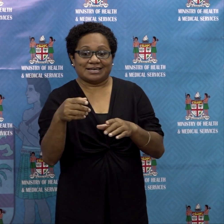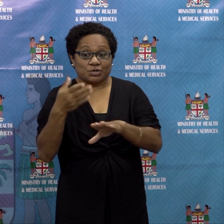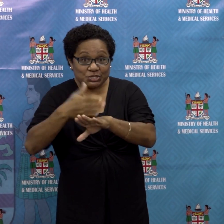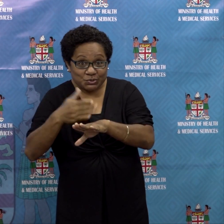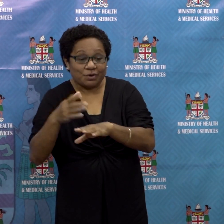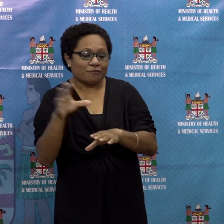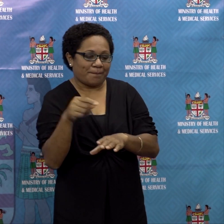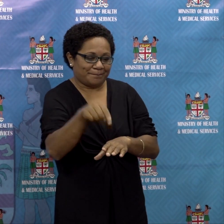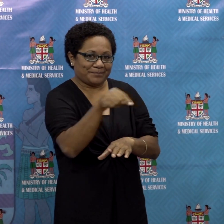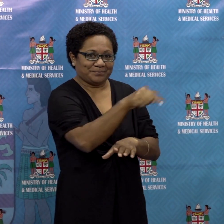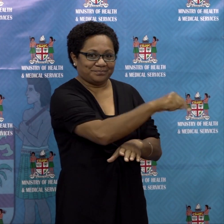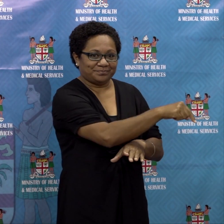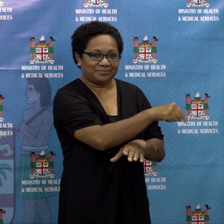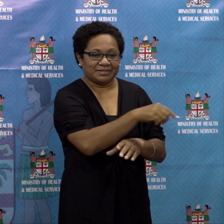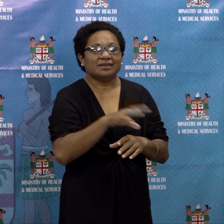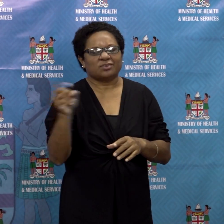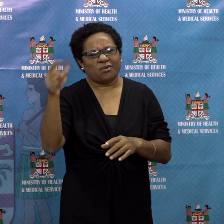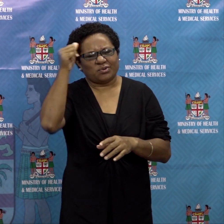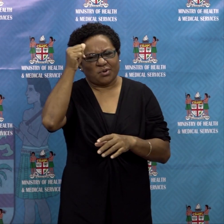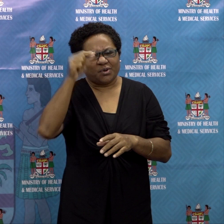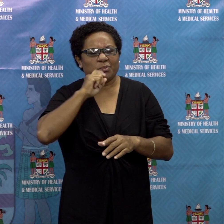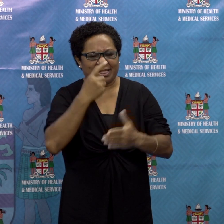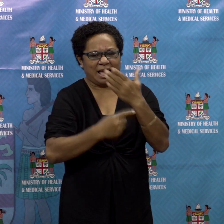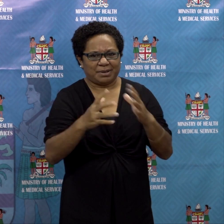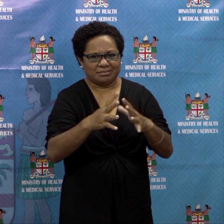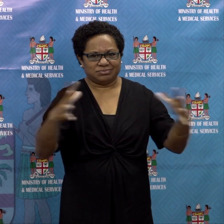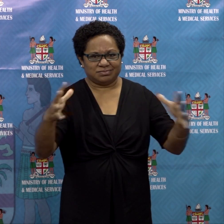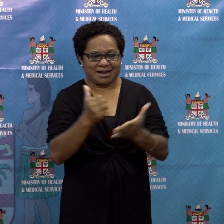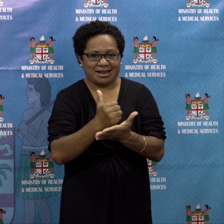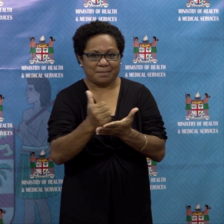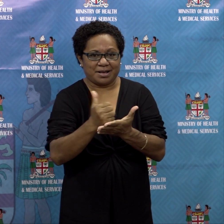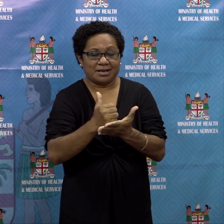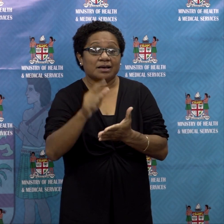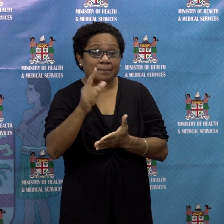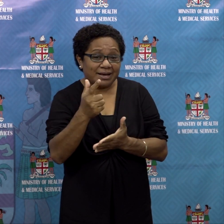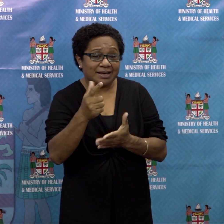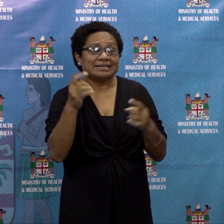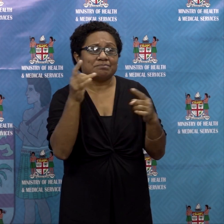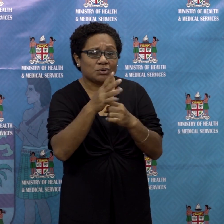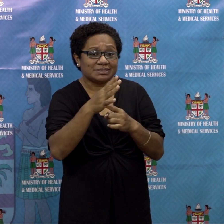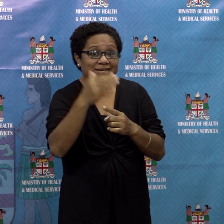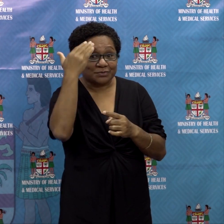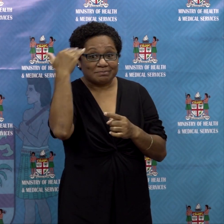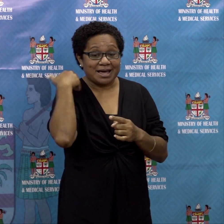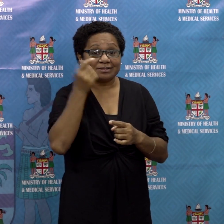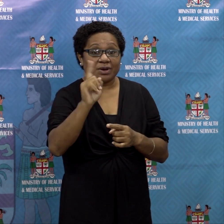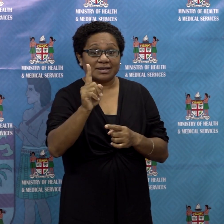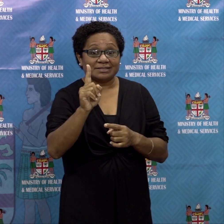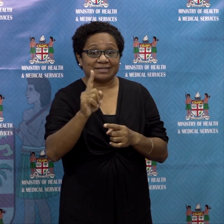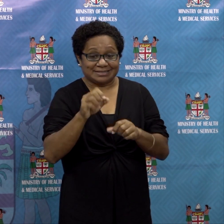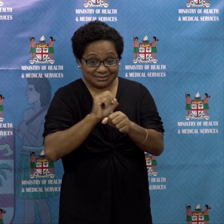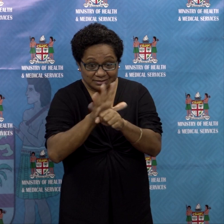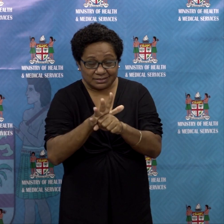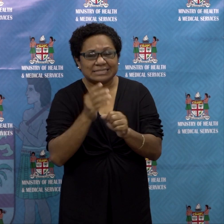So this increase was not unexpected at all, but it should serve to show us all how easily this virus